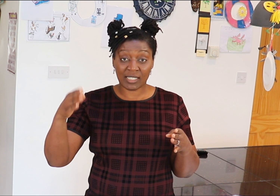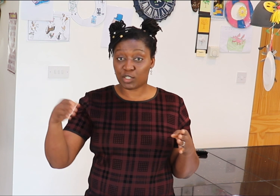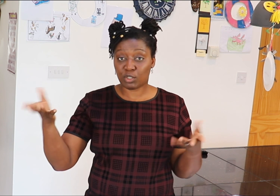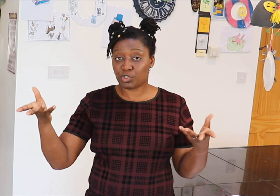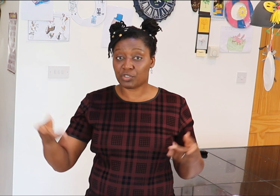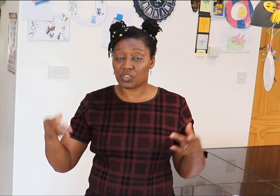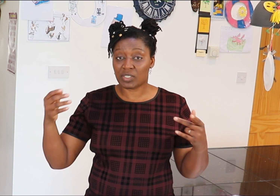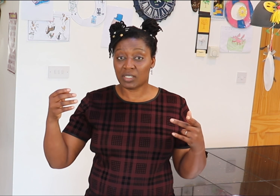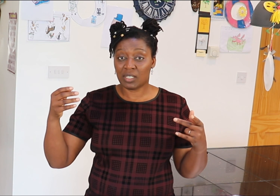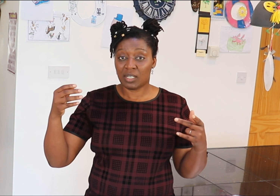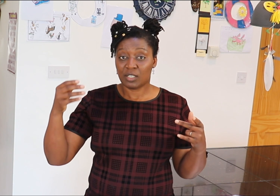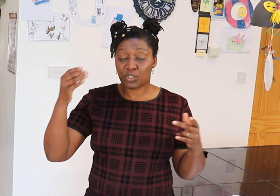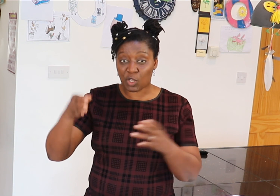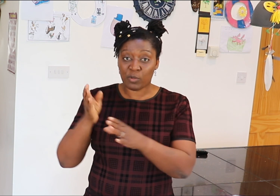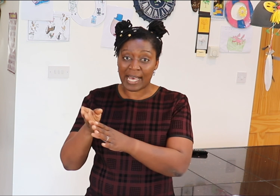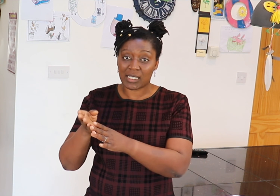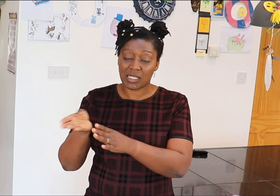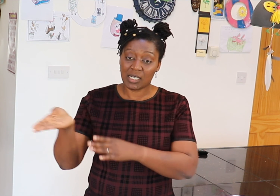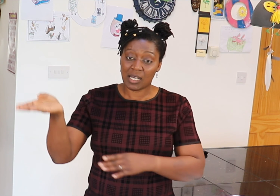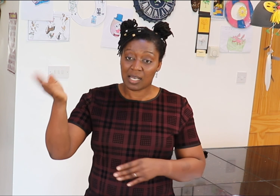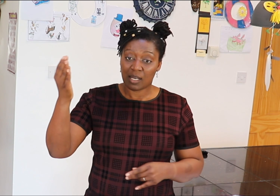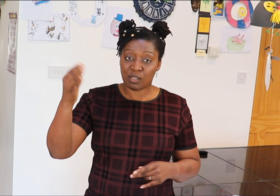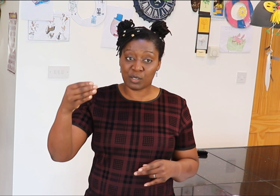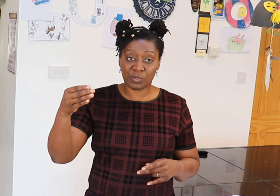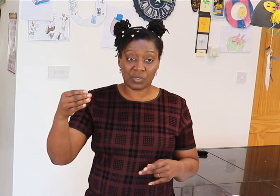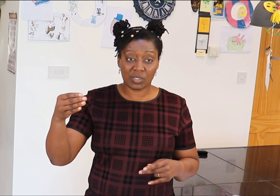Seek solutions so that those